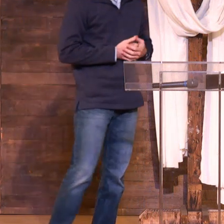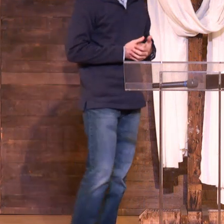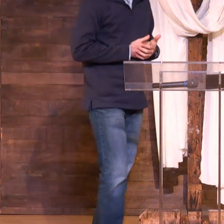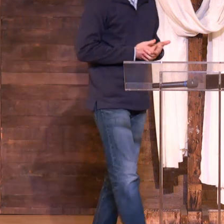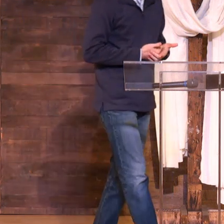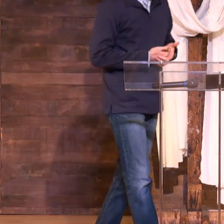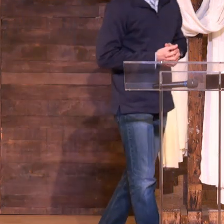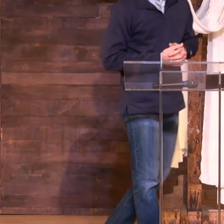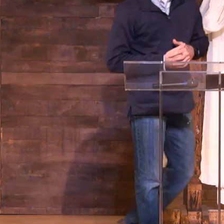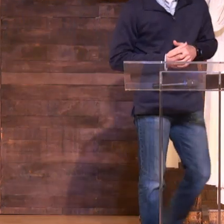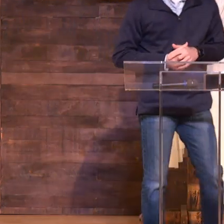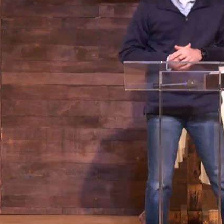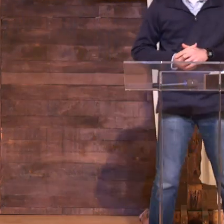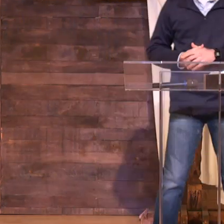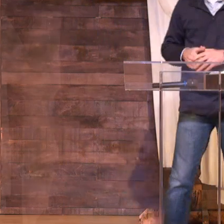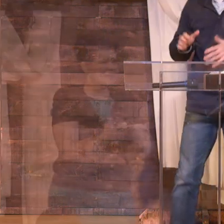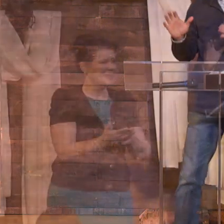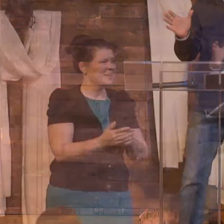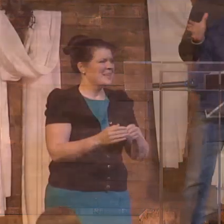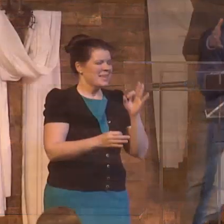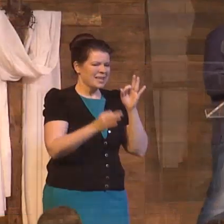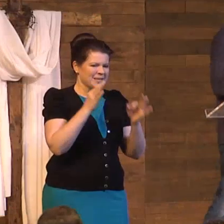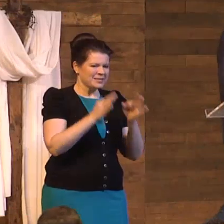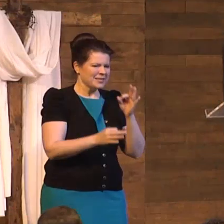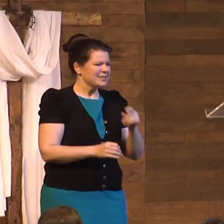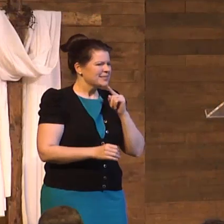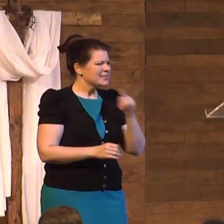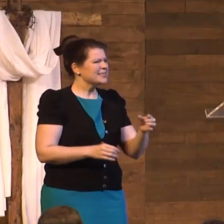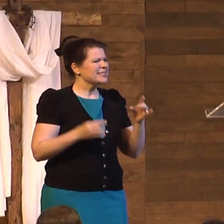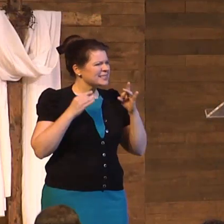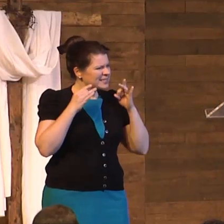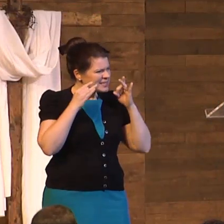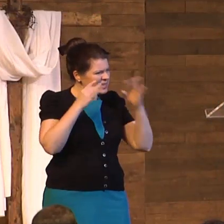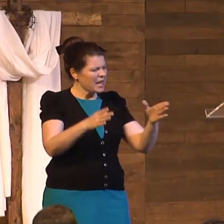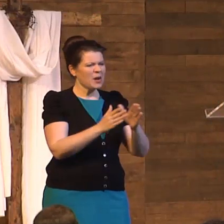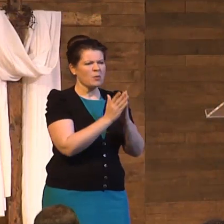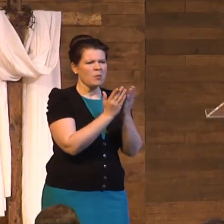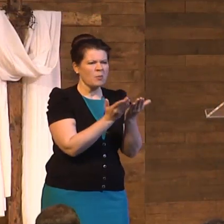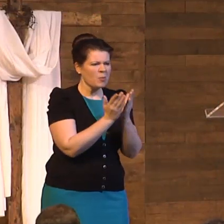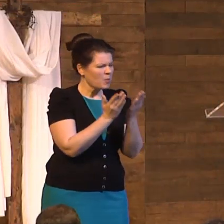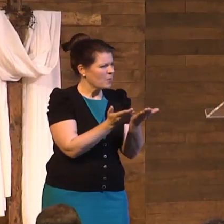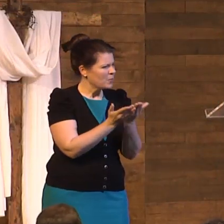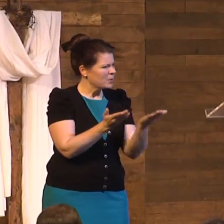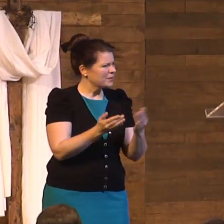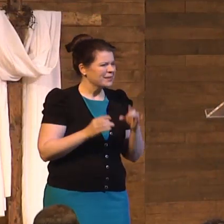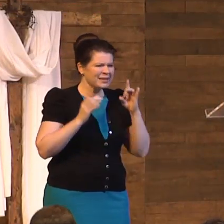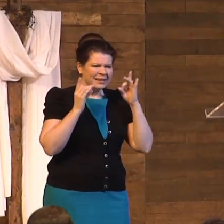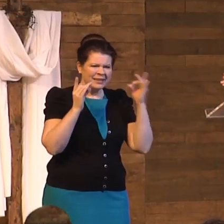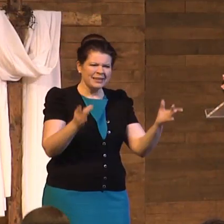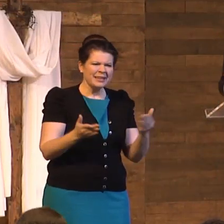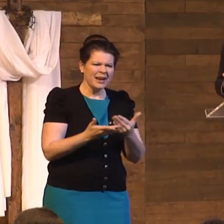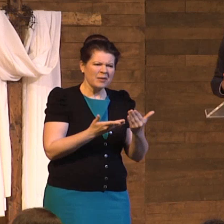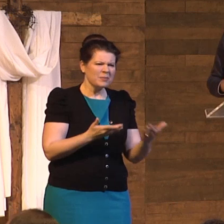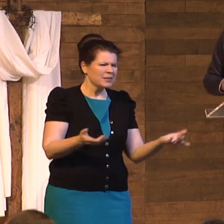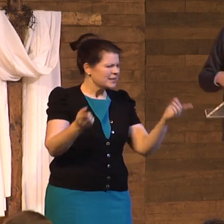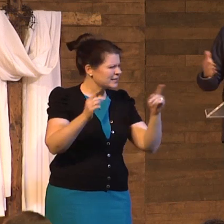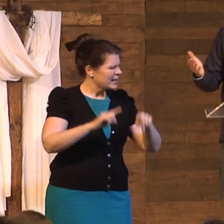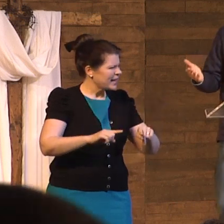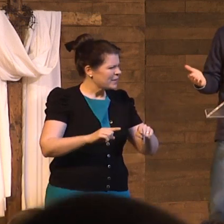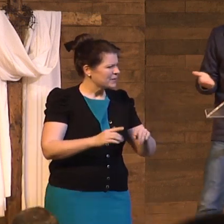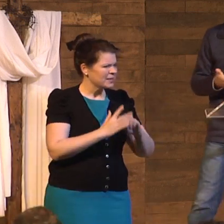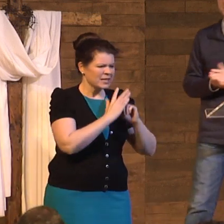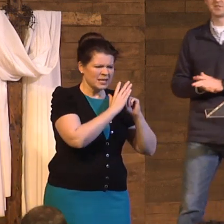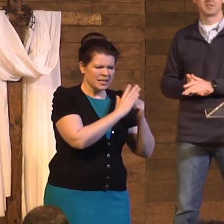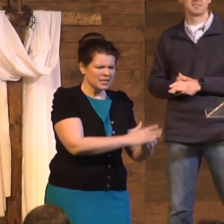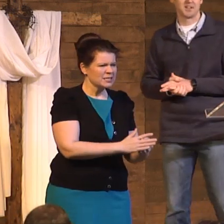Judges is a terrible book. I don't mean that the Word of God is terrible, but terrible things happen in the book of Judges. It starts terrible, it ends